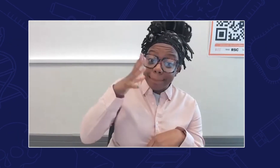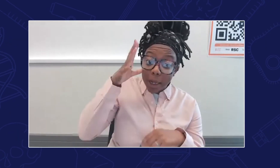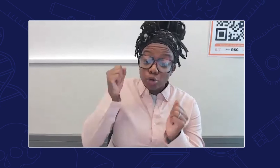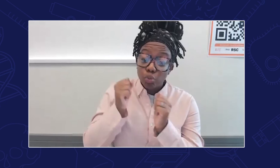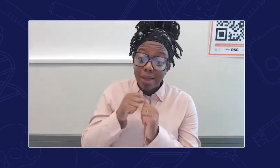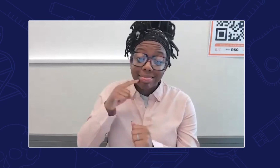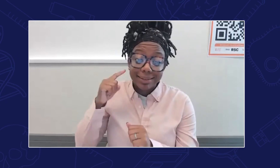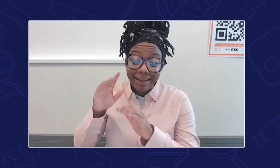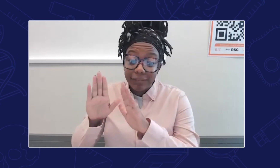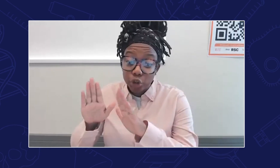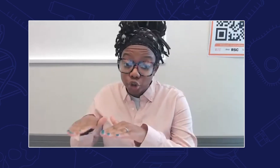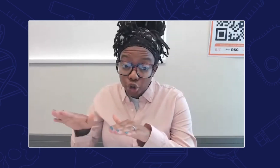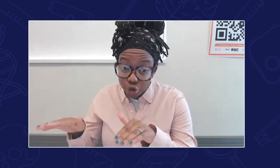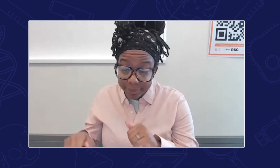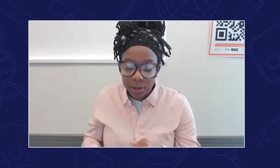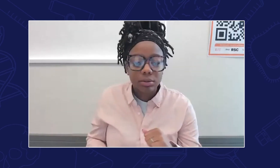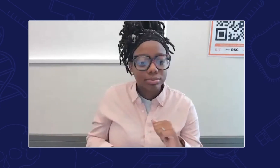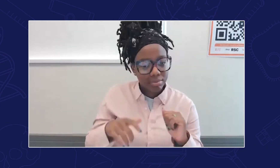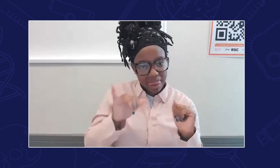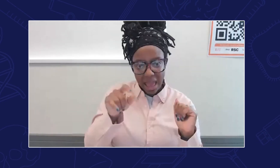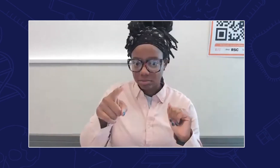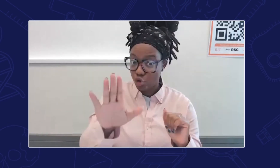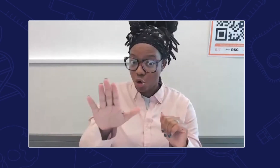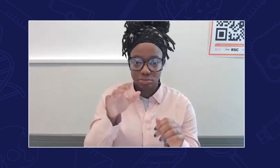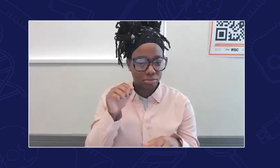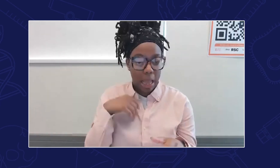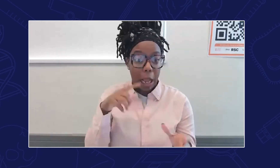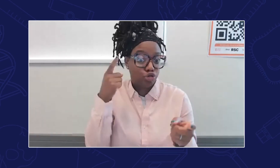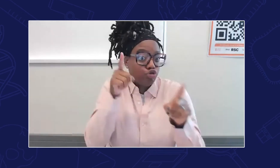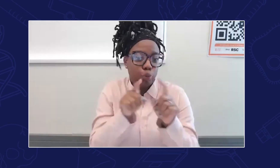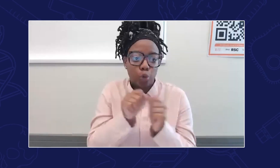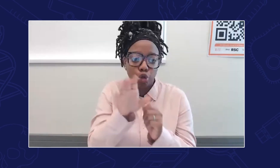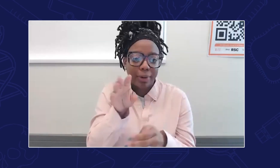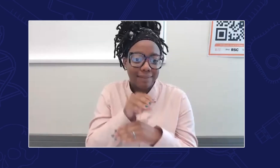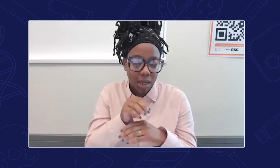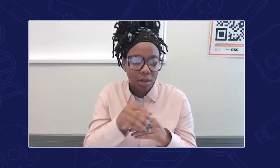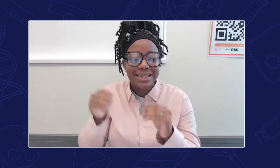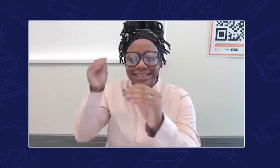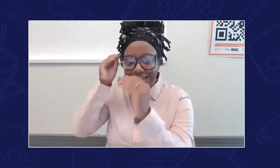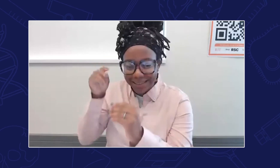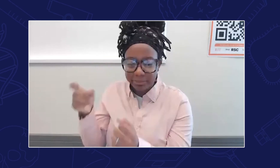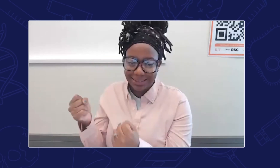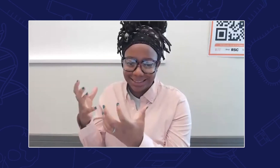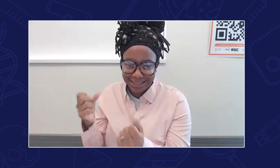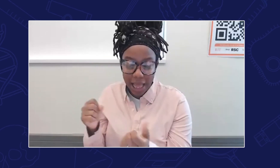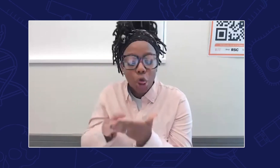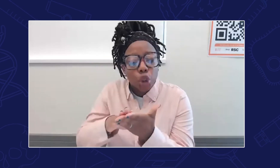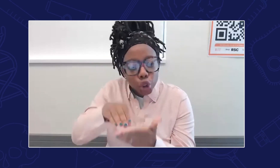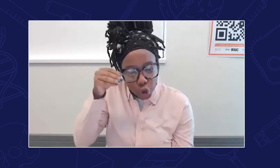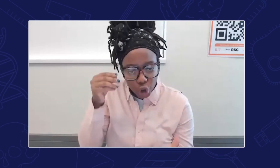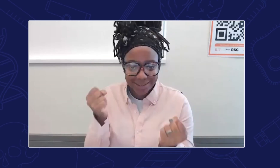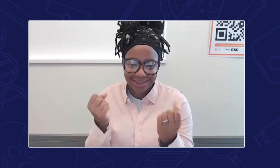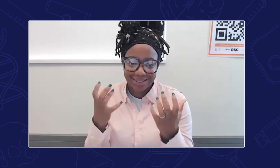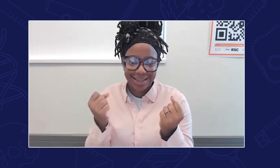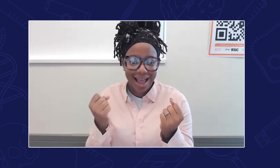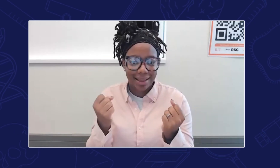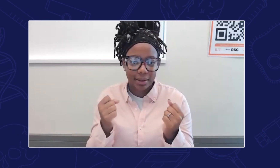So my advice for hearing parents with deaf kids, it's much like yours. I agree with your advice.